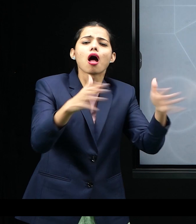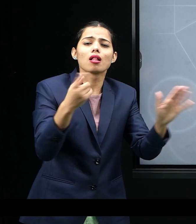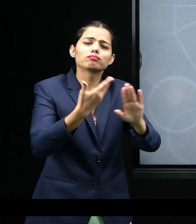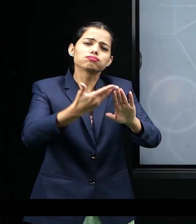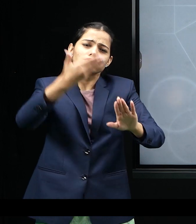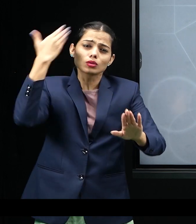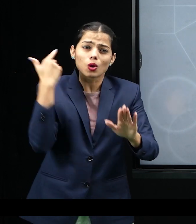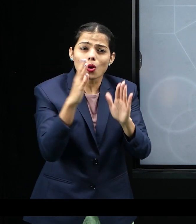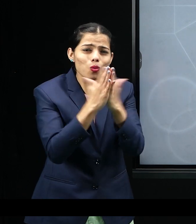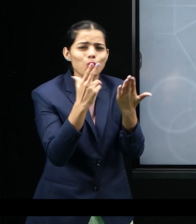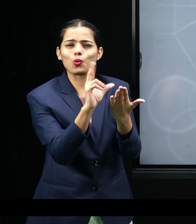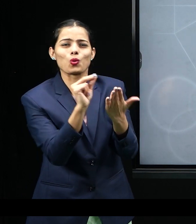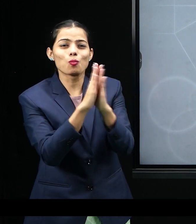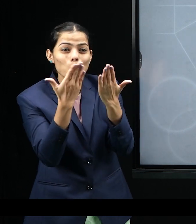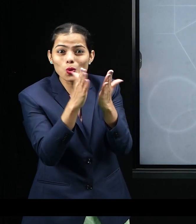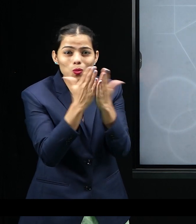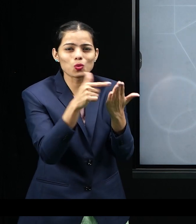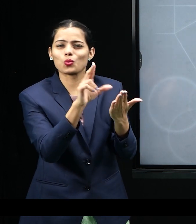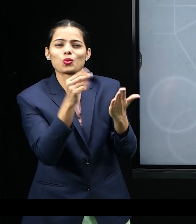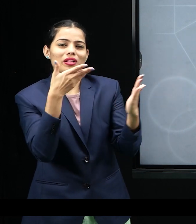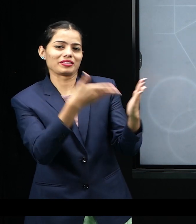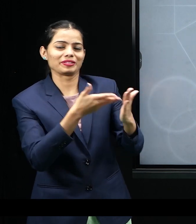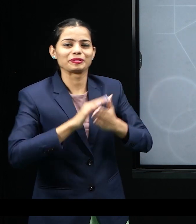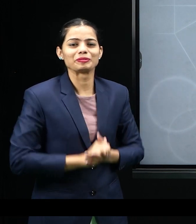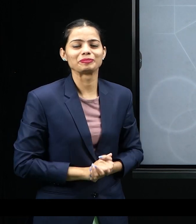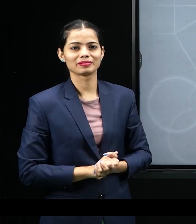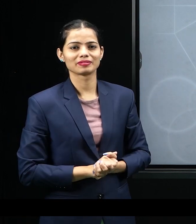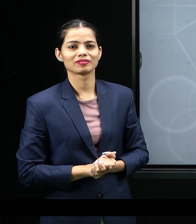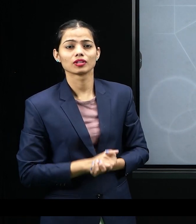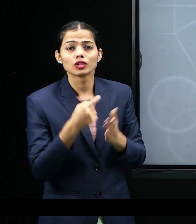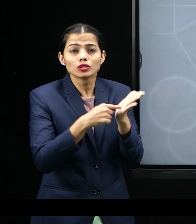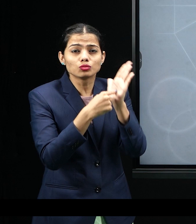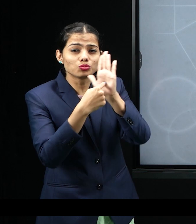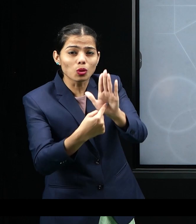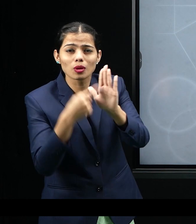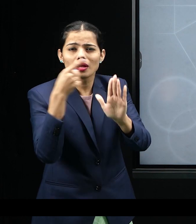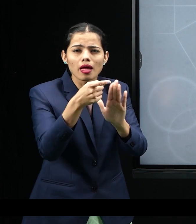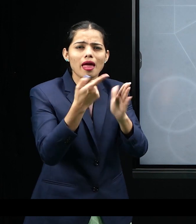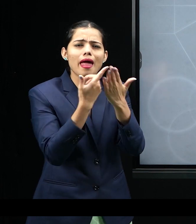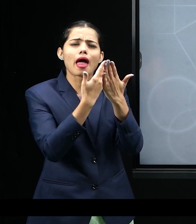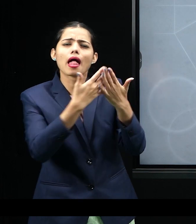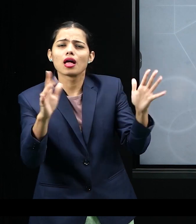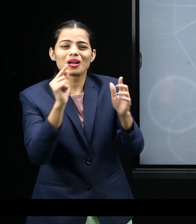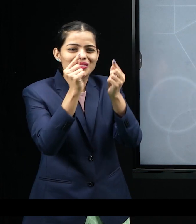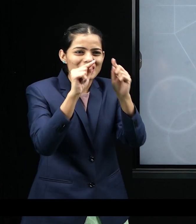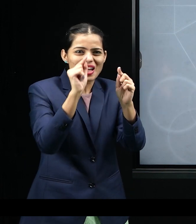empty since no books are there. To denote such a situation, we use